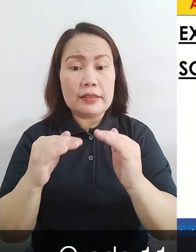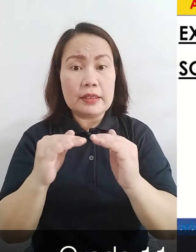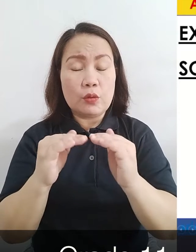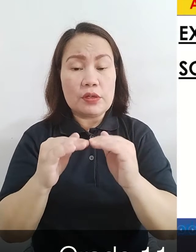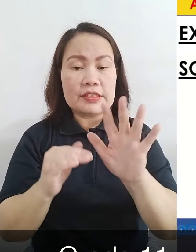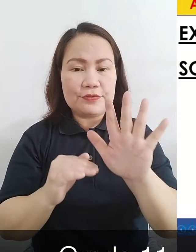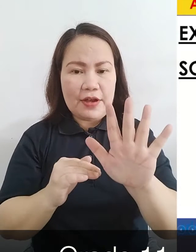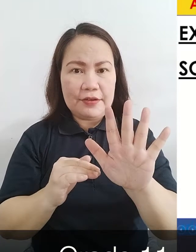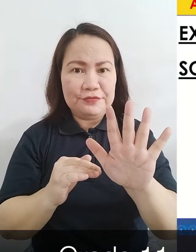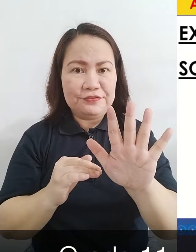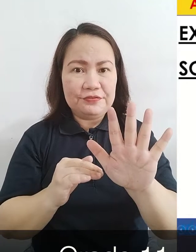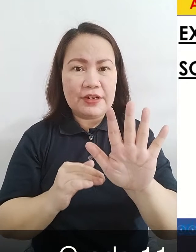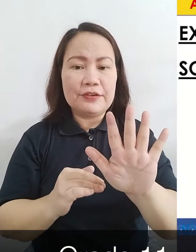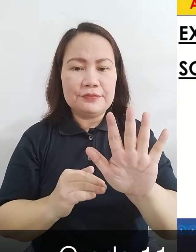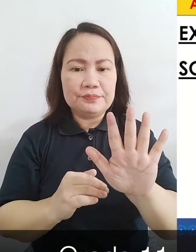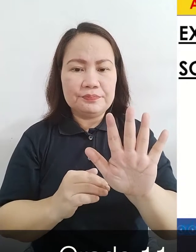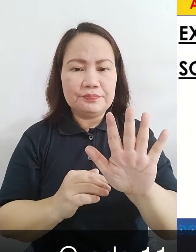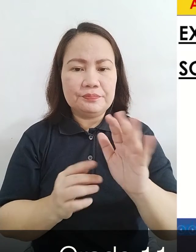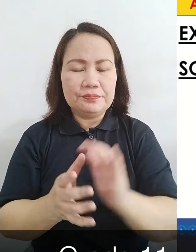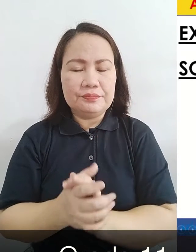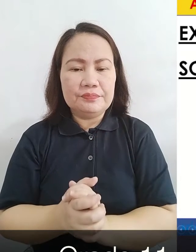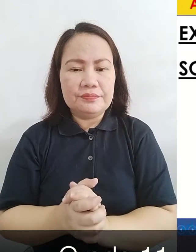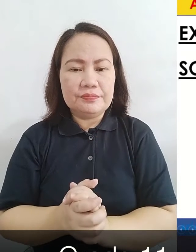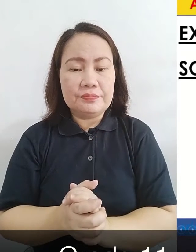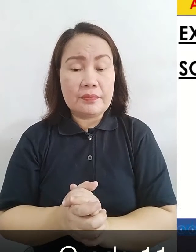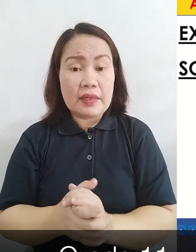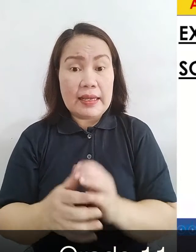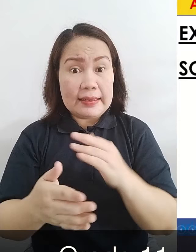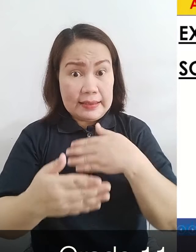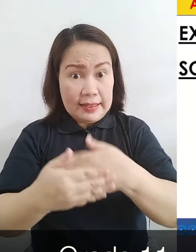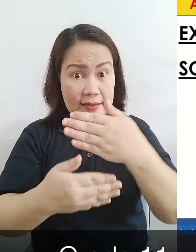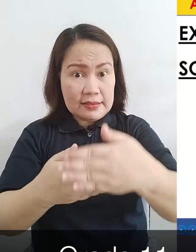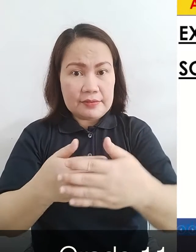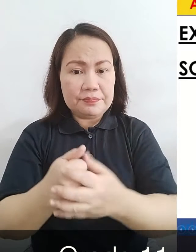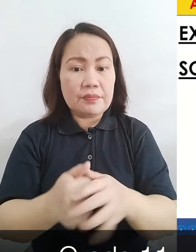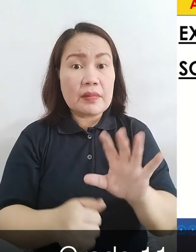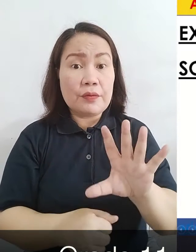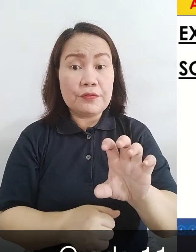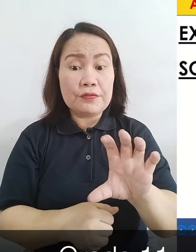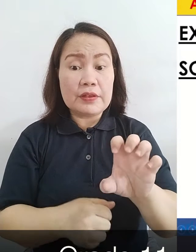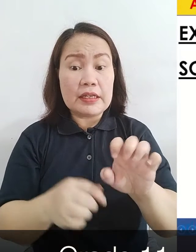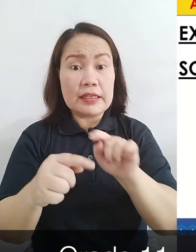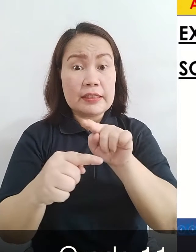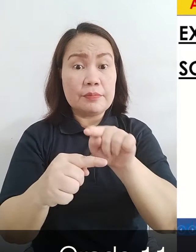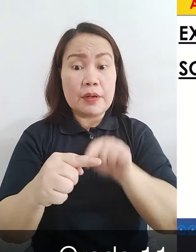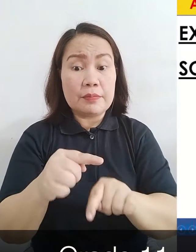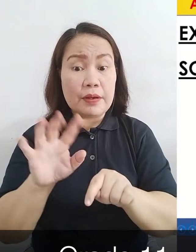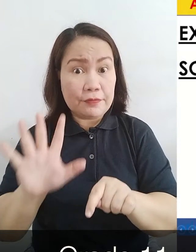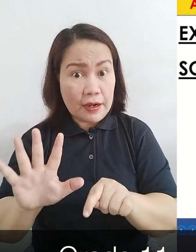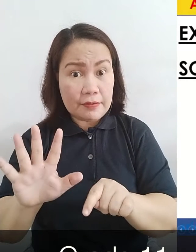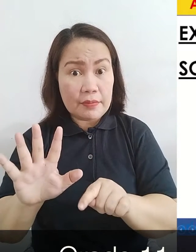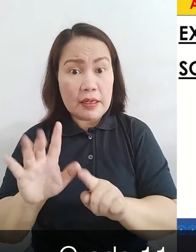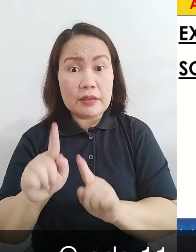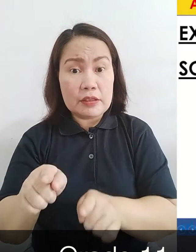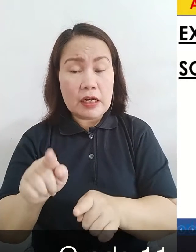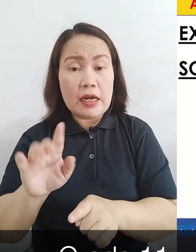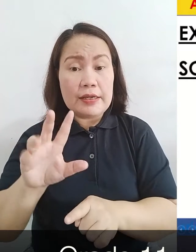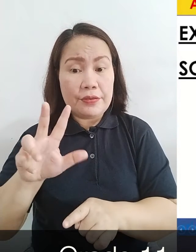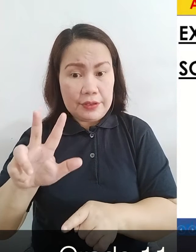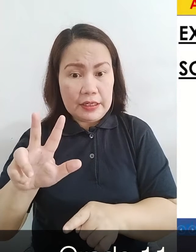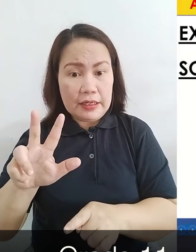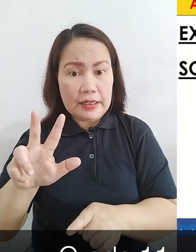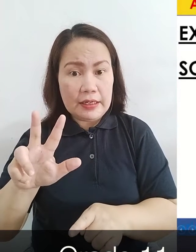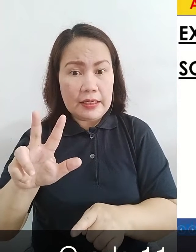is 5 times 1. So, ang sagot natin ay 5. 15 divide 5, that is 3 times